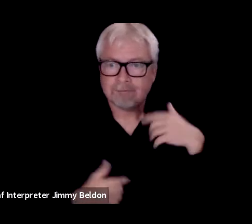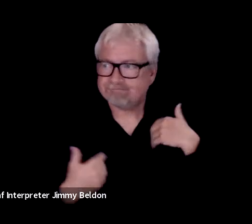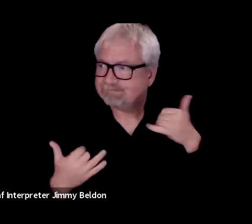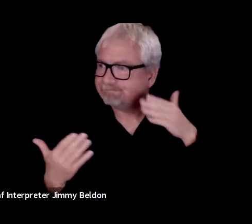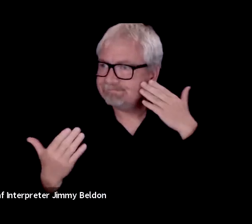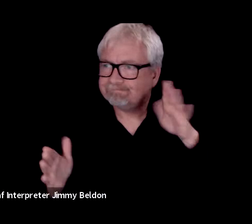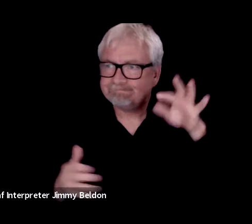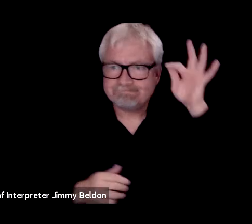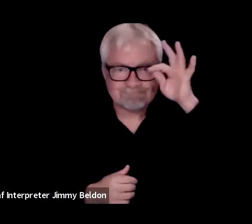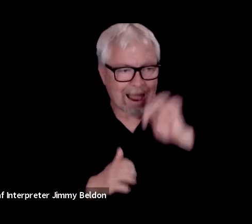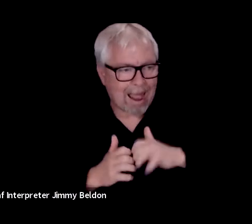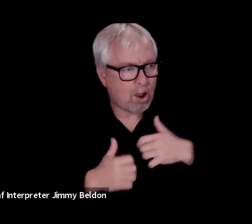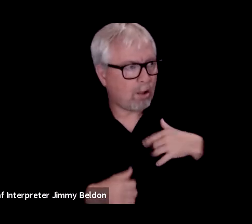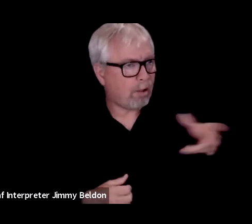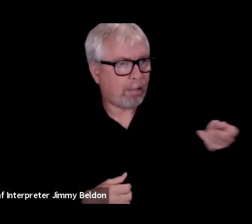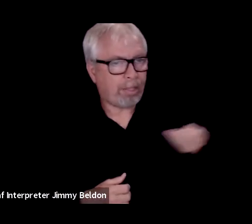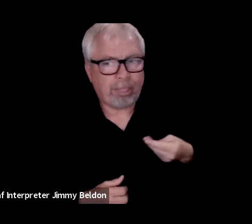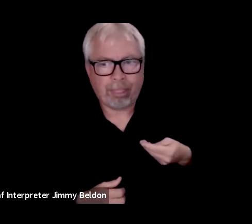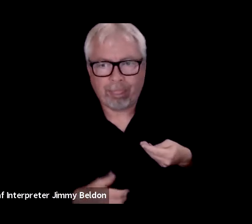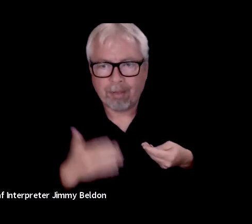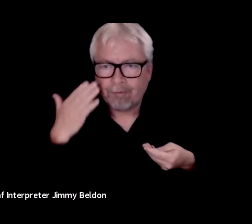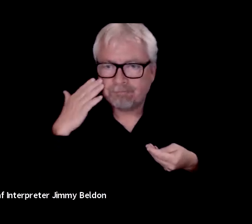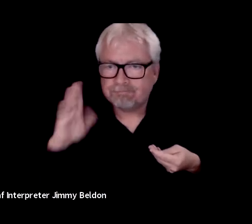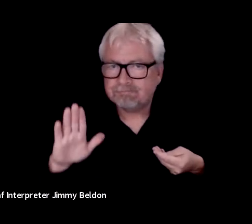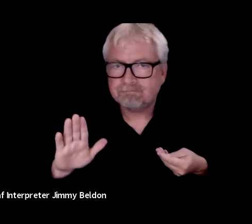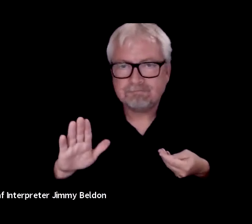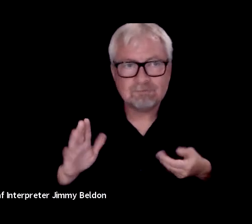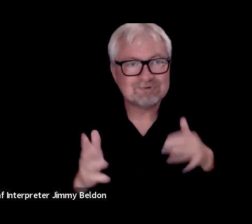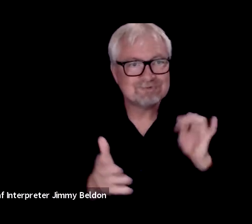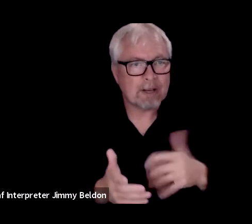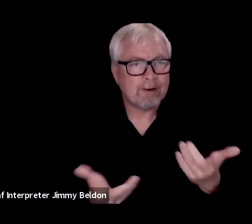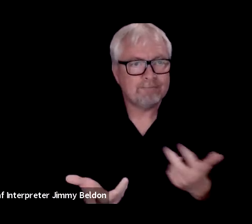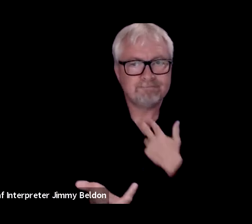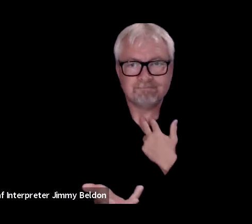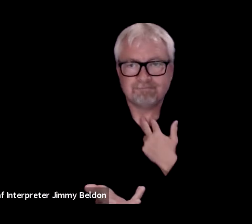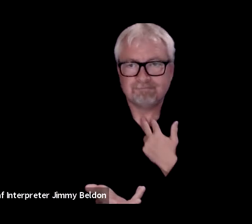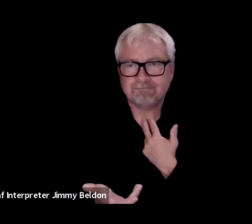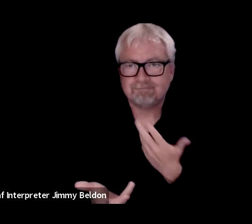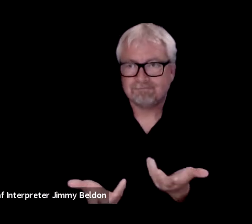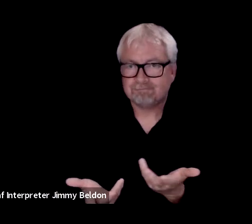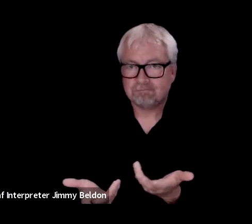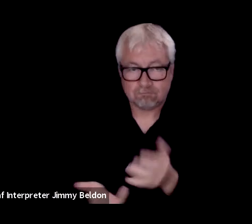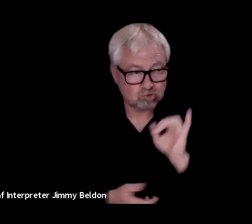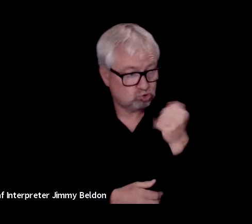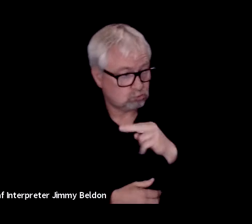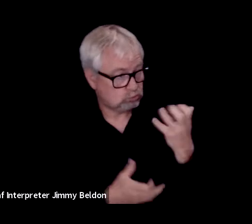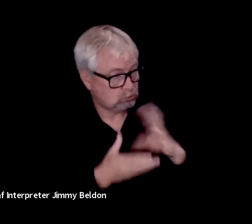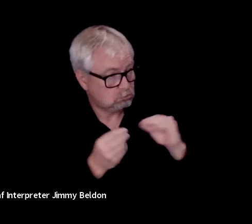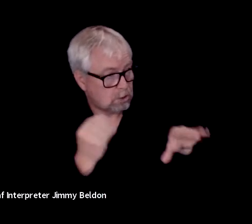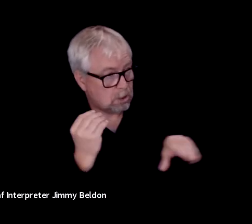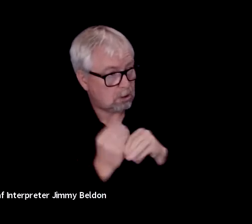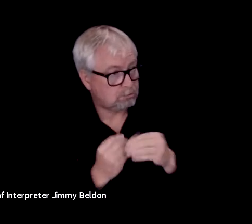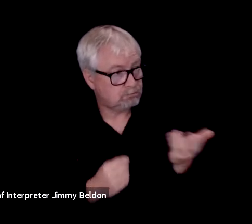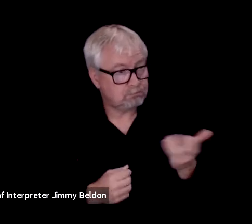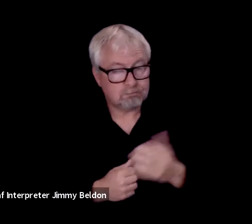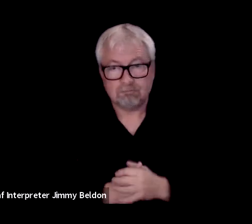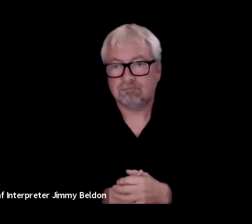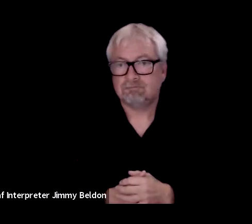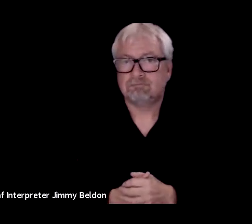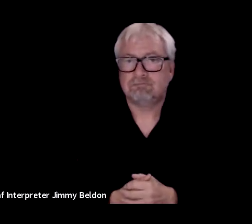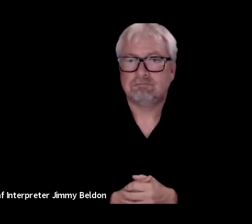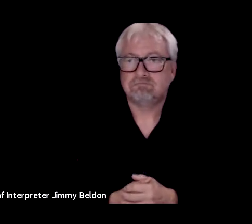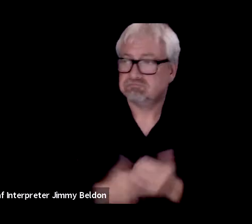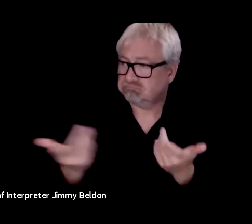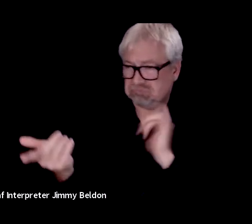Actually, Commissioner, I think you covered it exactly. Those are the issues. Well, can I, as